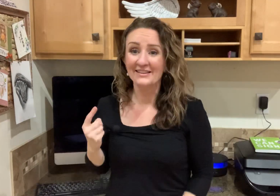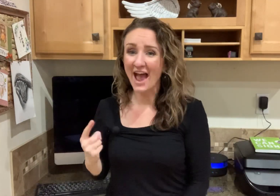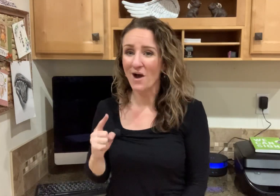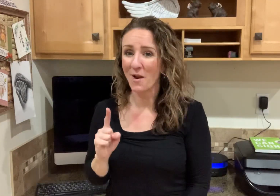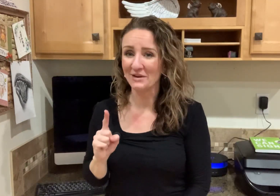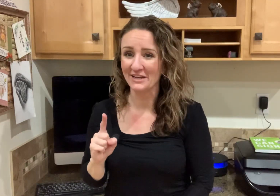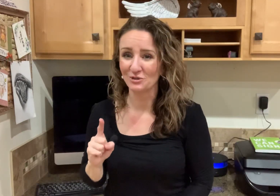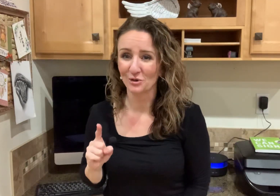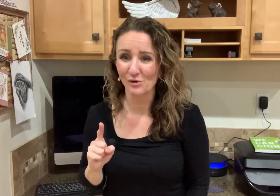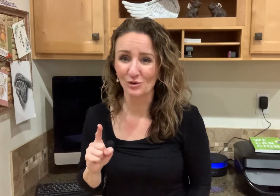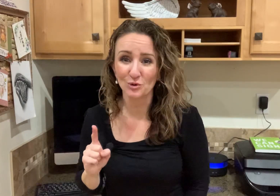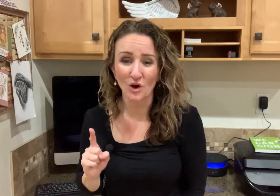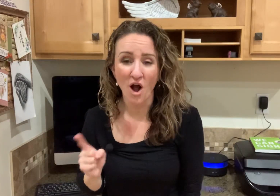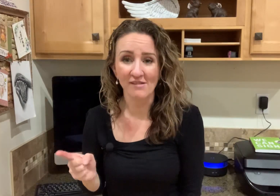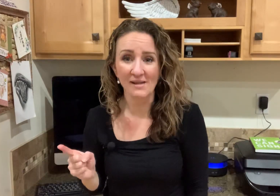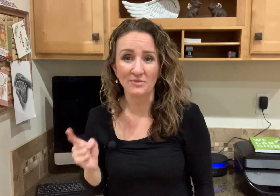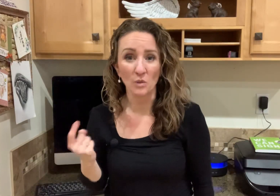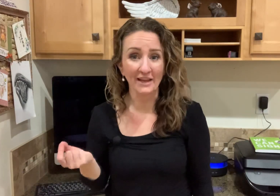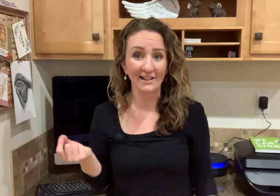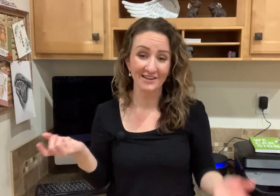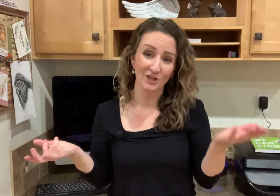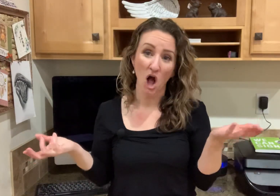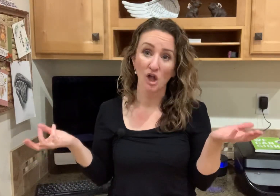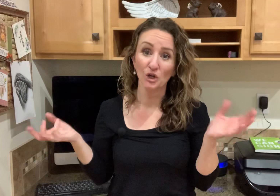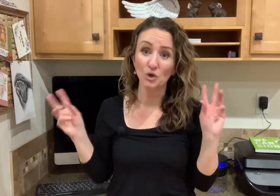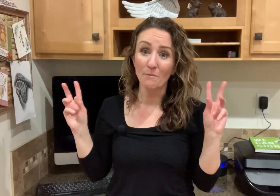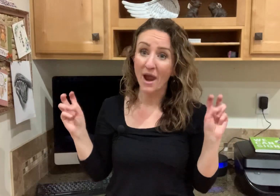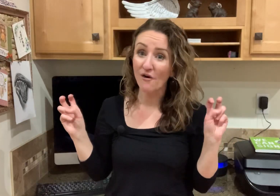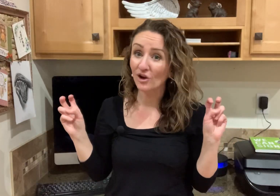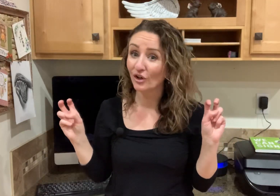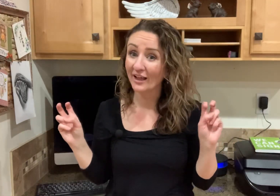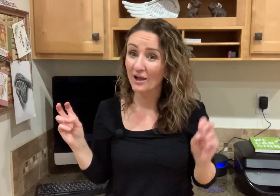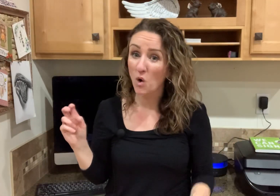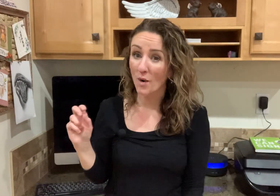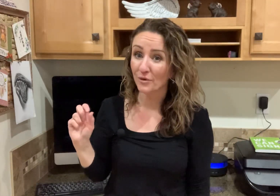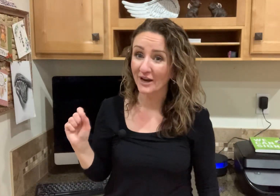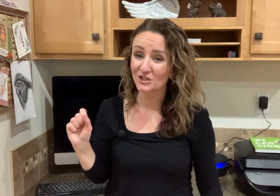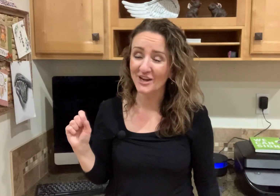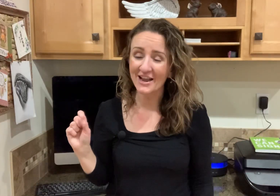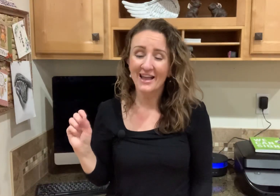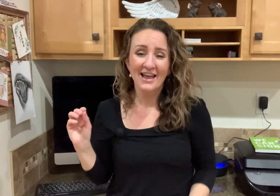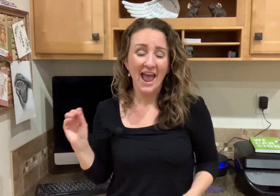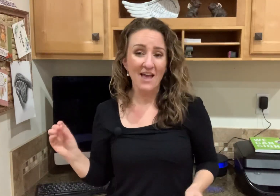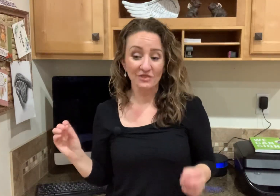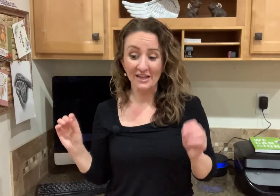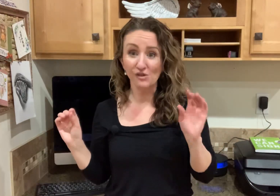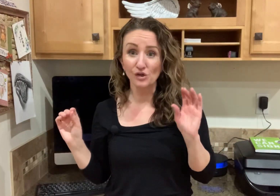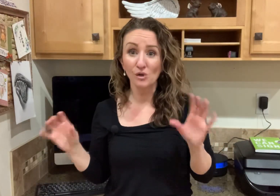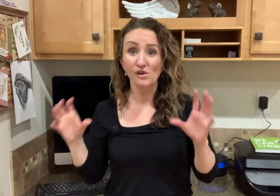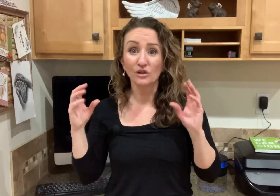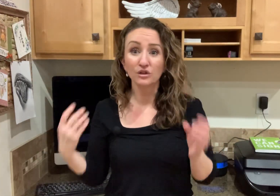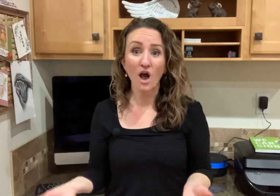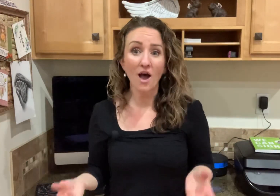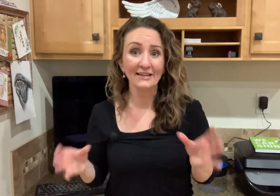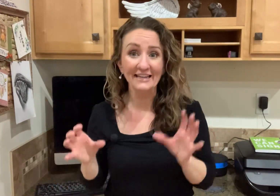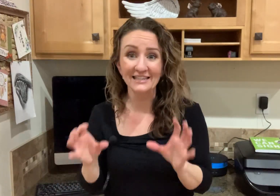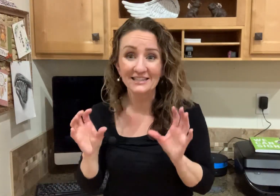Now, I'm going to introduce you to a concept that we like to call numerical incorporation, and this is used a lot in